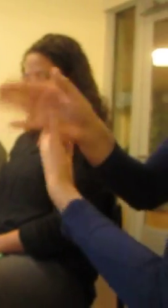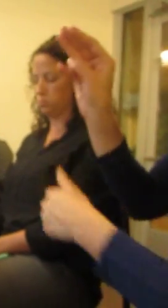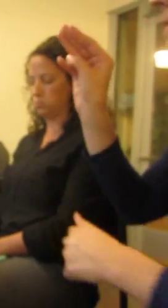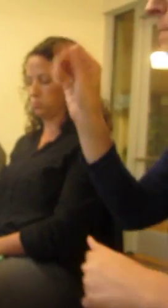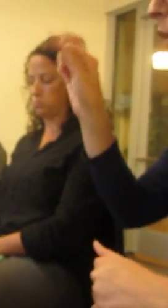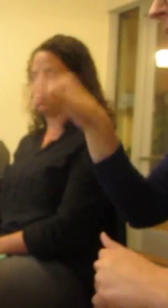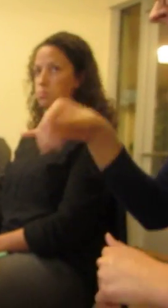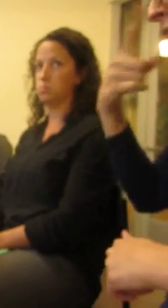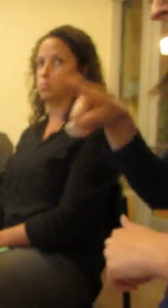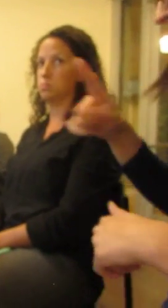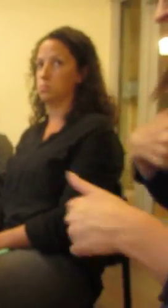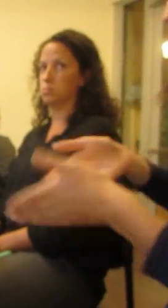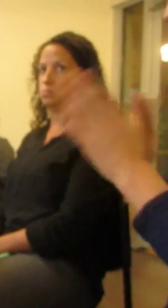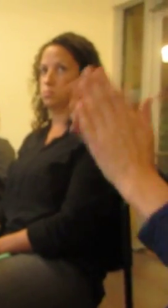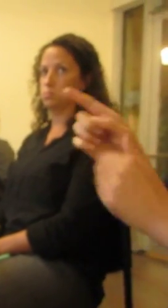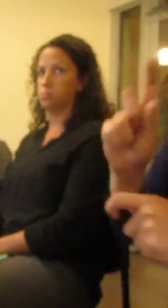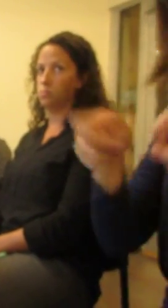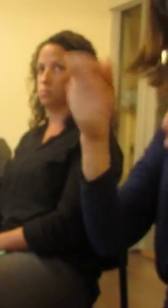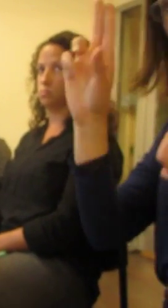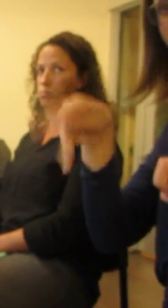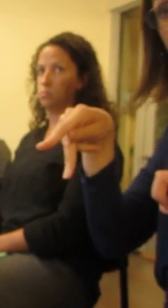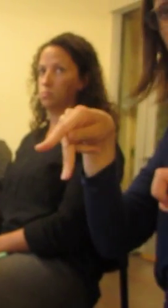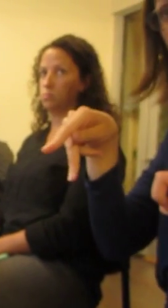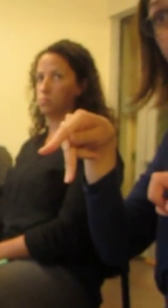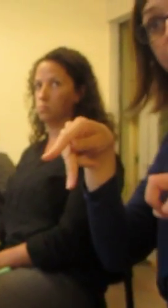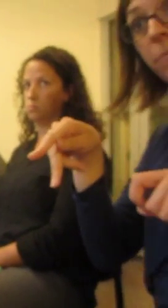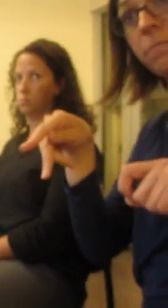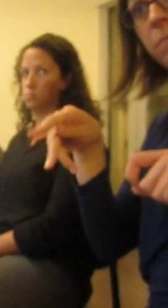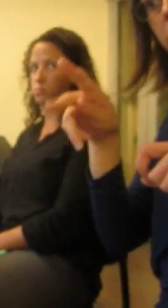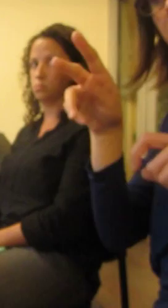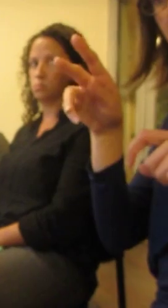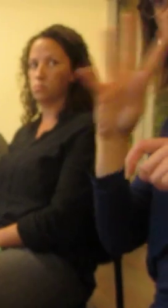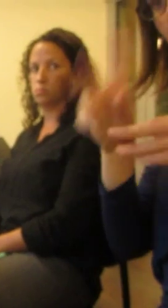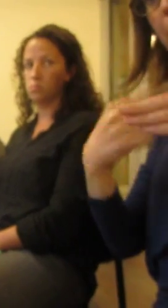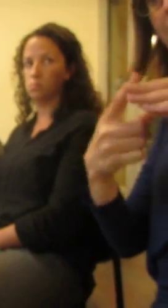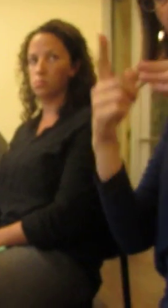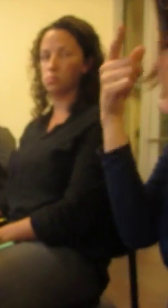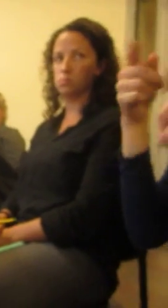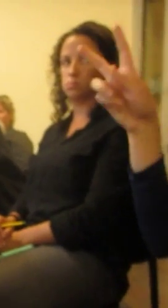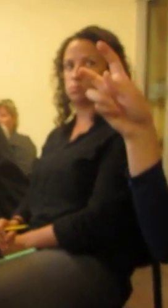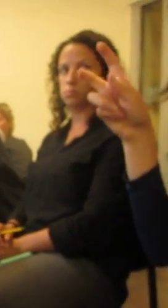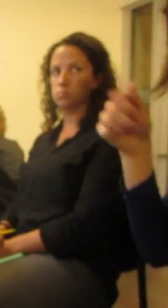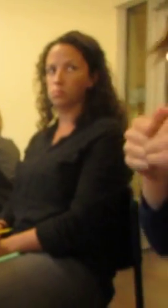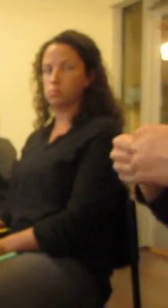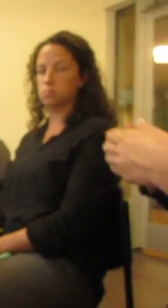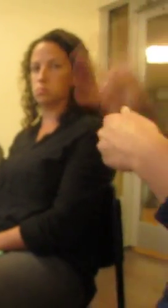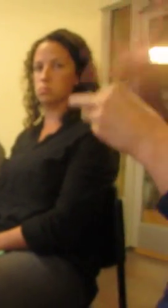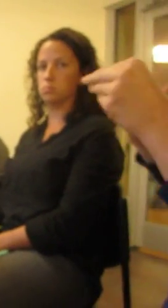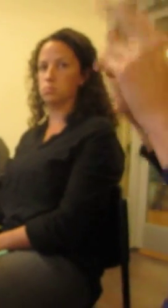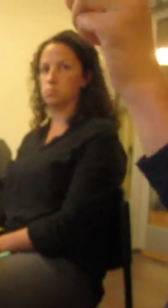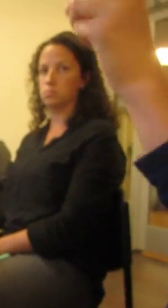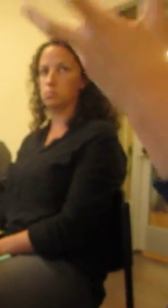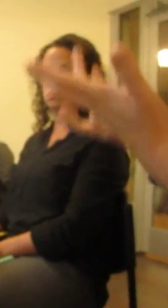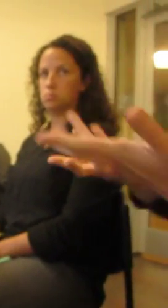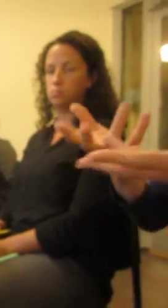you? Wrap it up or get topical? What is the topic? Maybe you could pay You let me